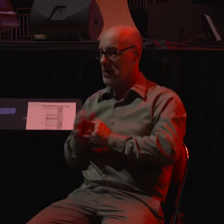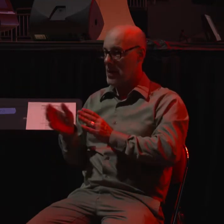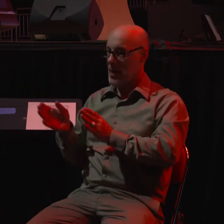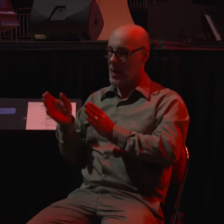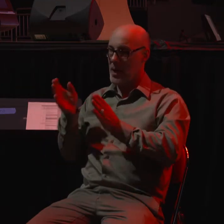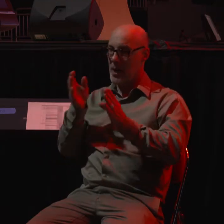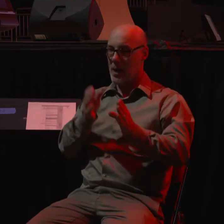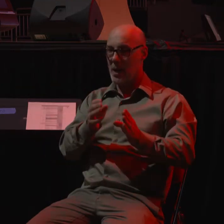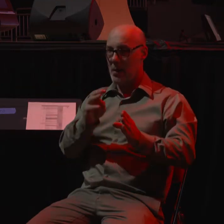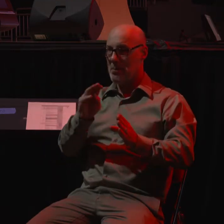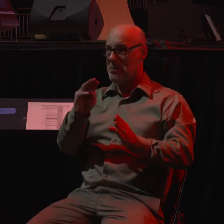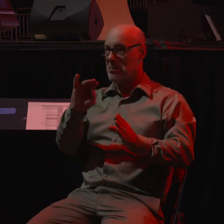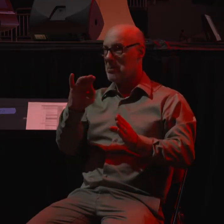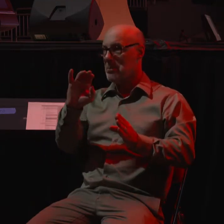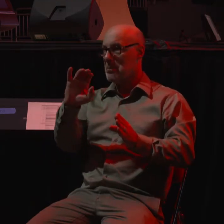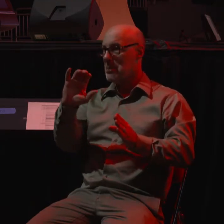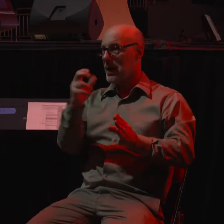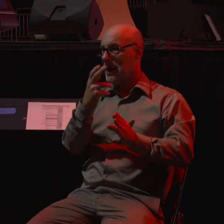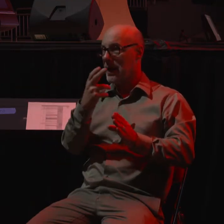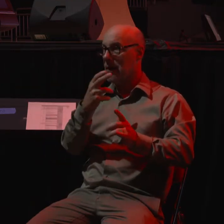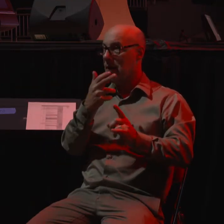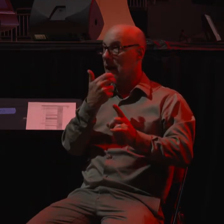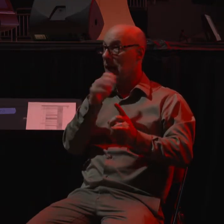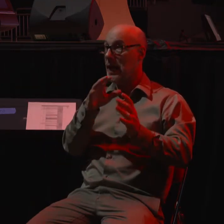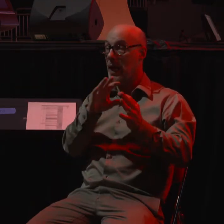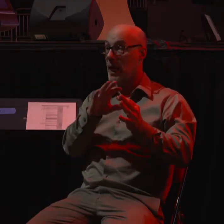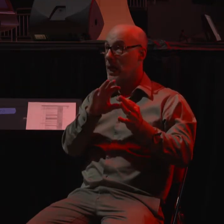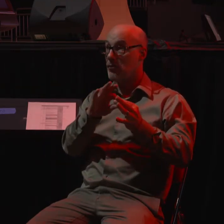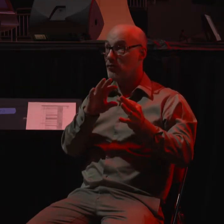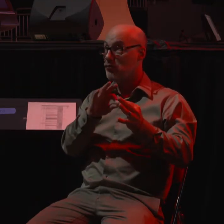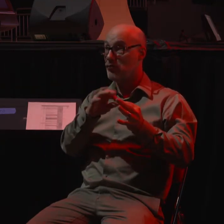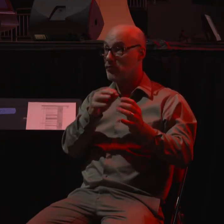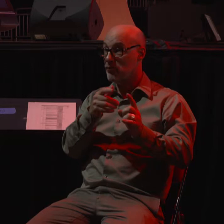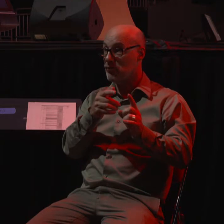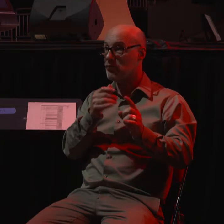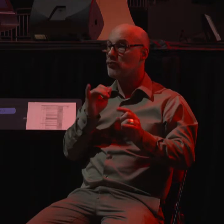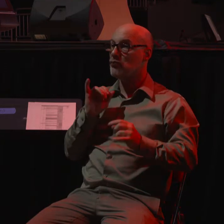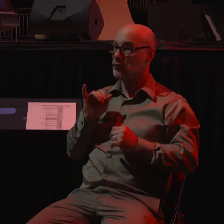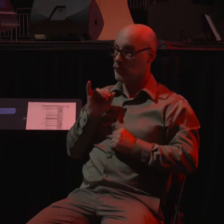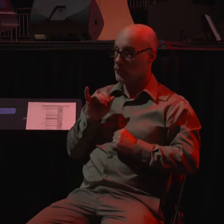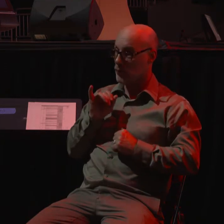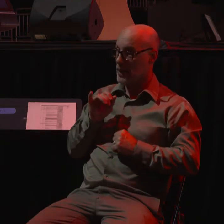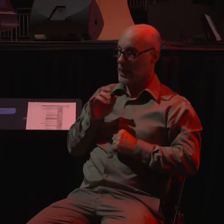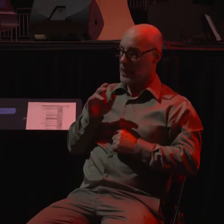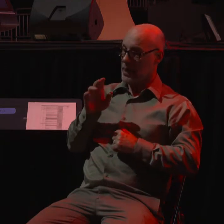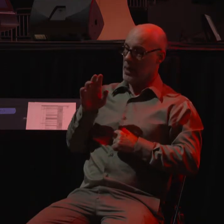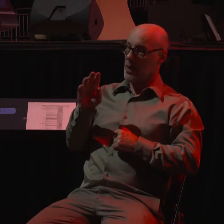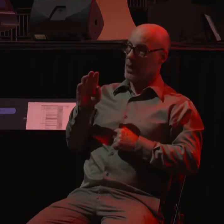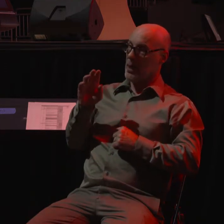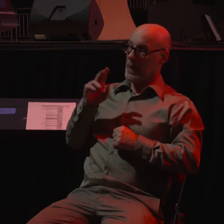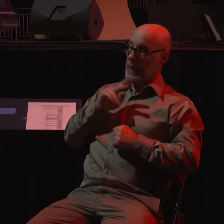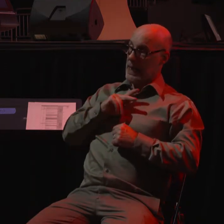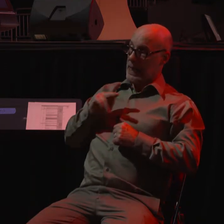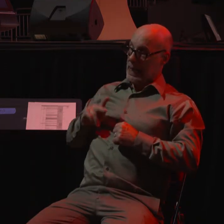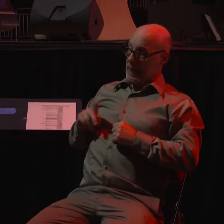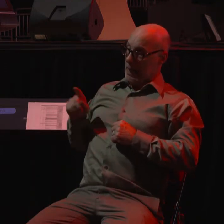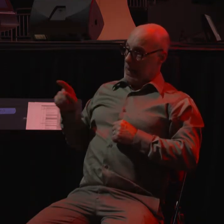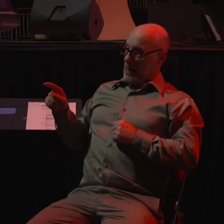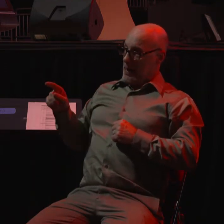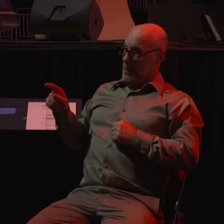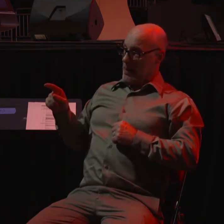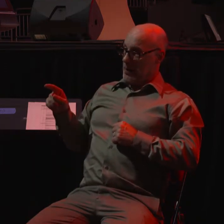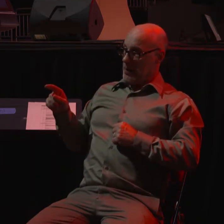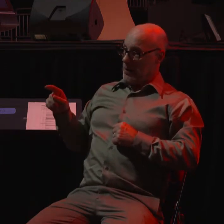coming down the line here. Micah, any thoughts in terms of things to hold on to? Sure. So King really, what you see when you see people